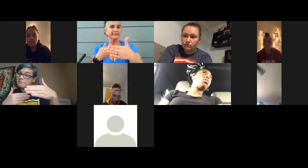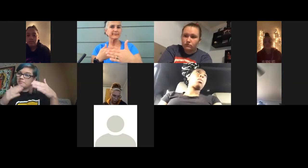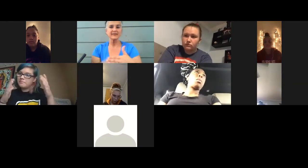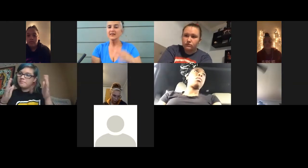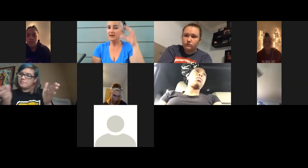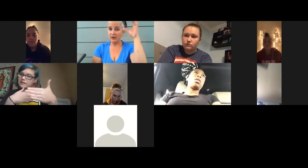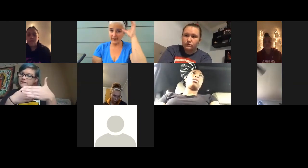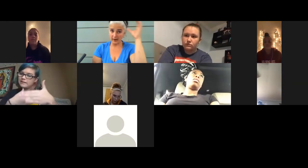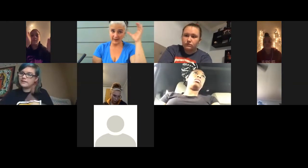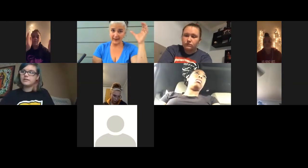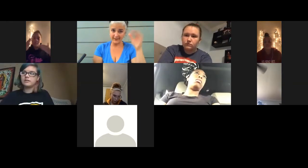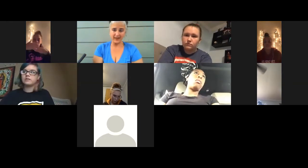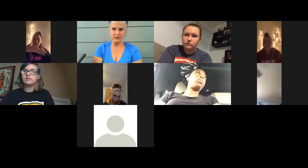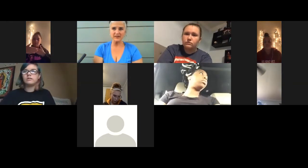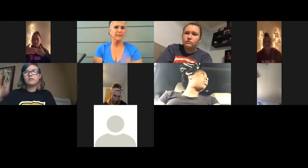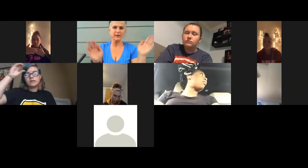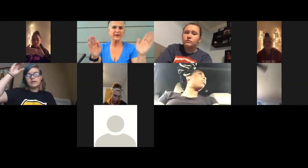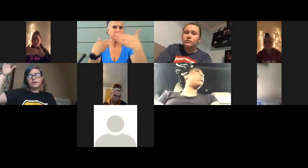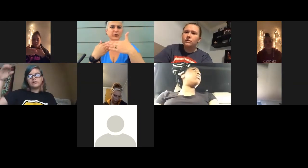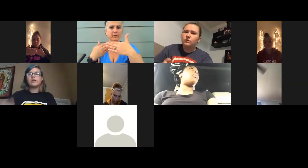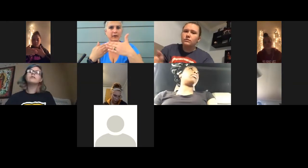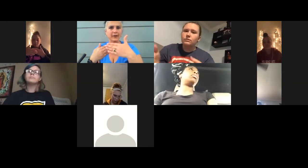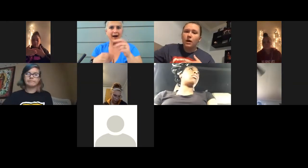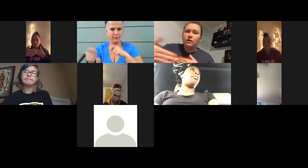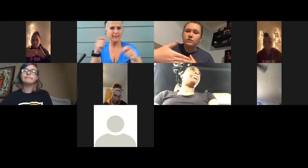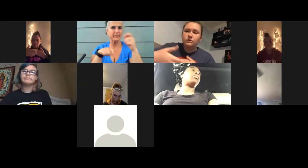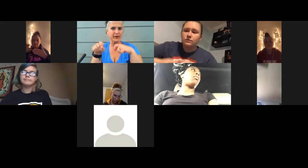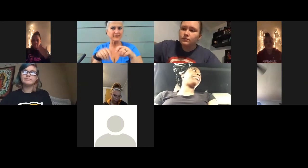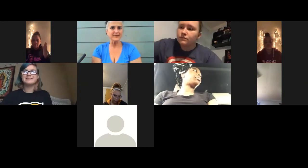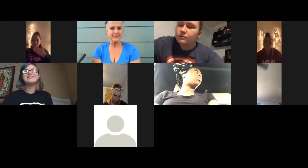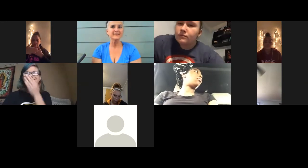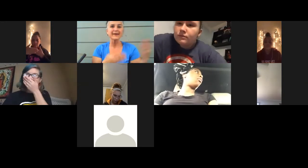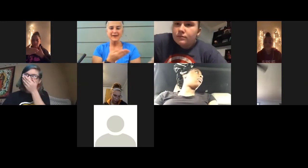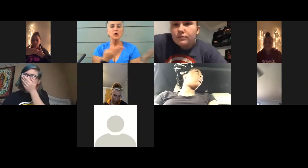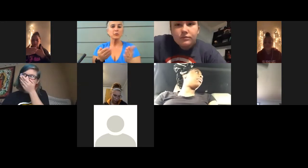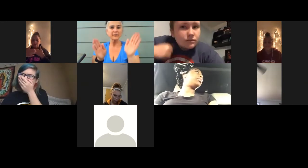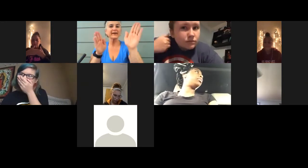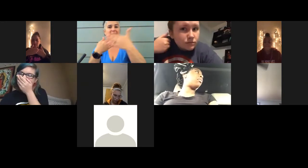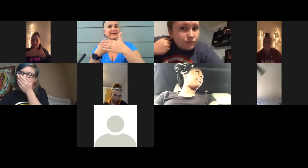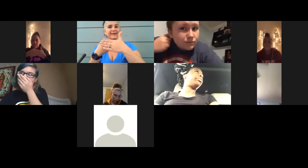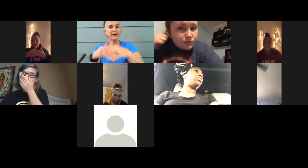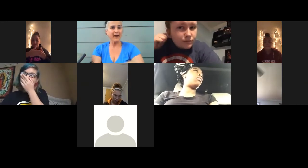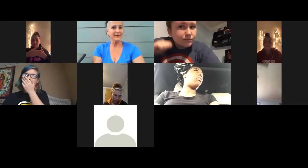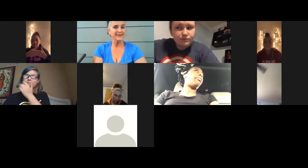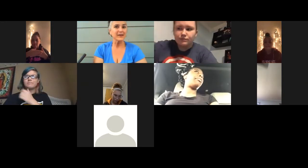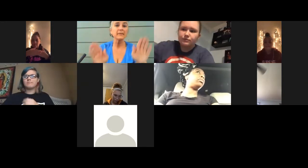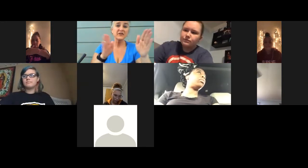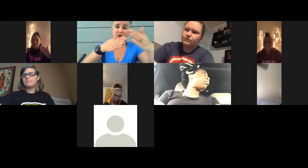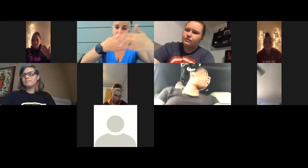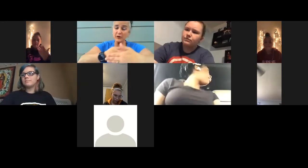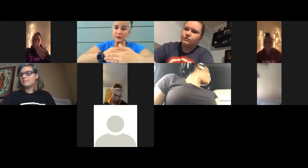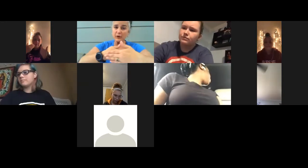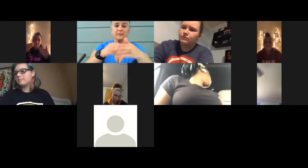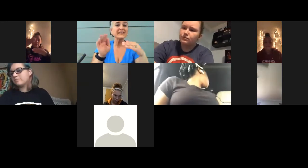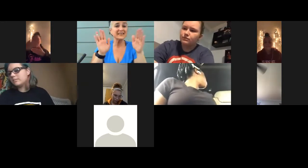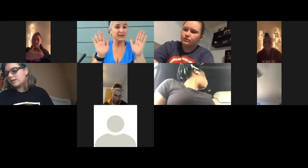boxes? It's all about context. I wouldn't say bring me a room. I'm wrapping presents. I'd say bring me a box. But this